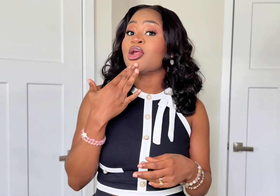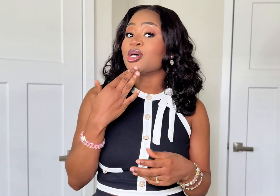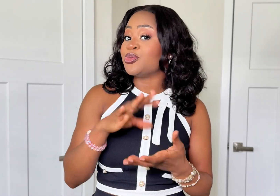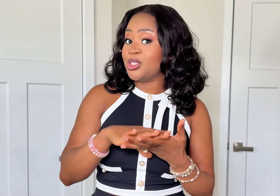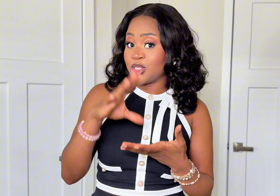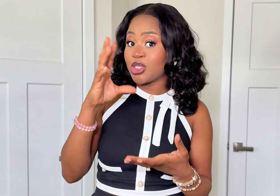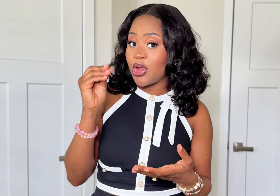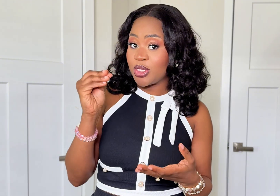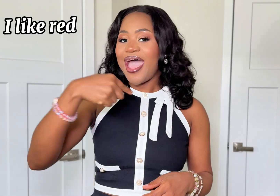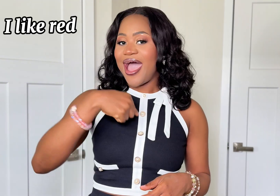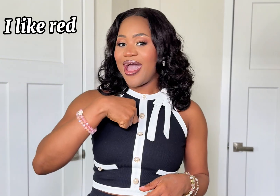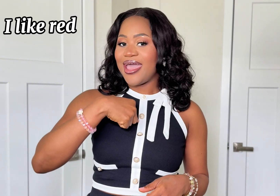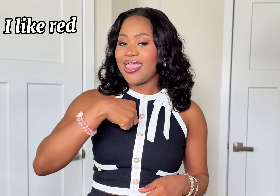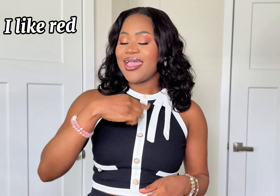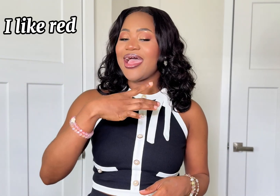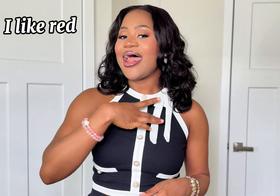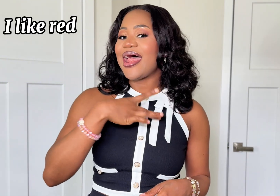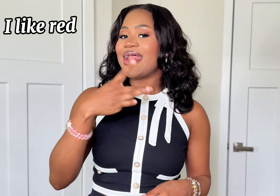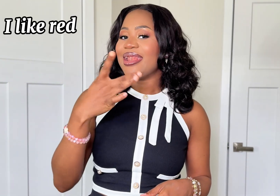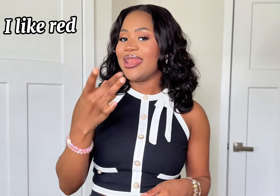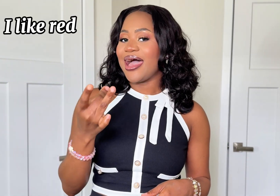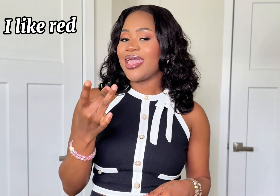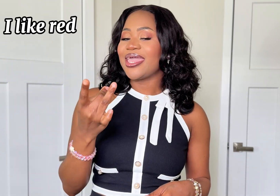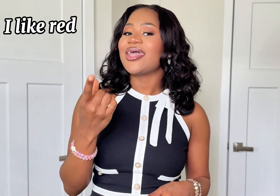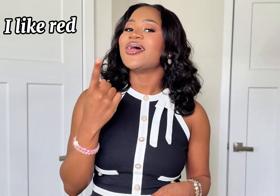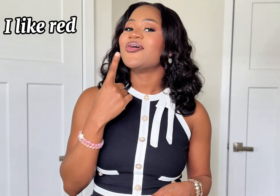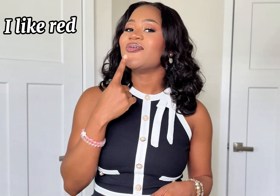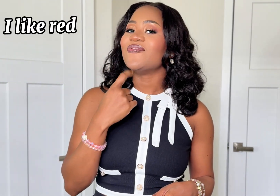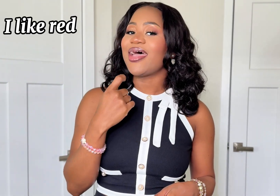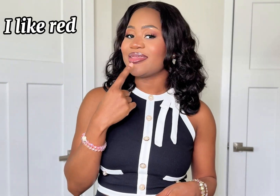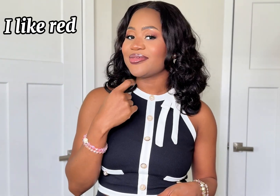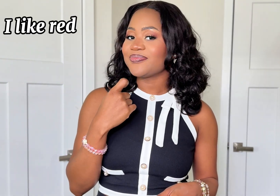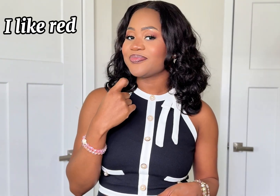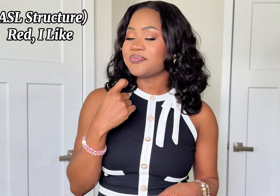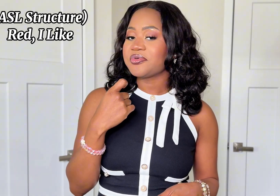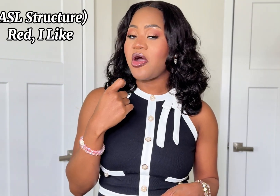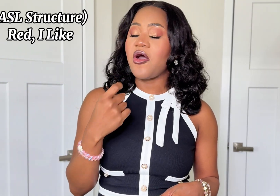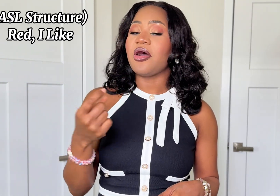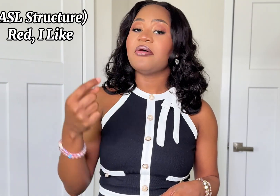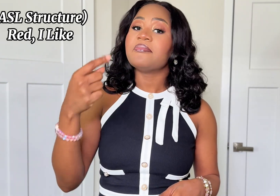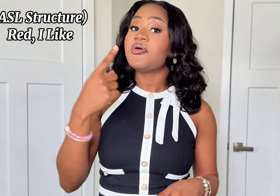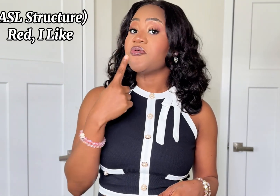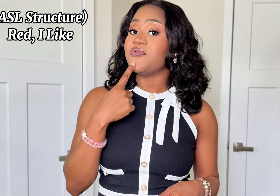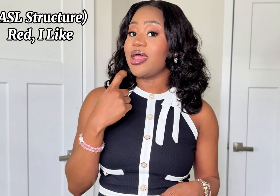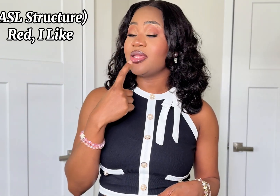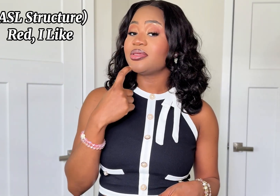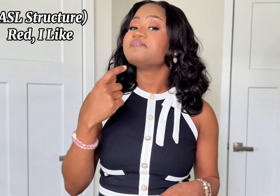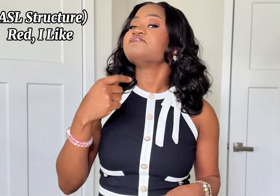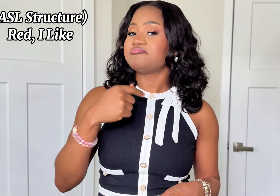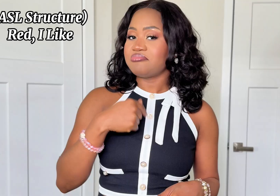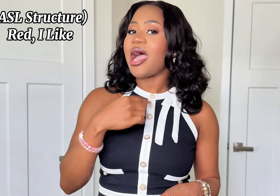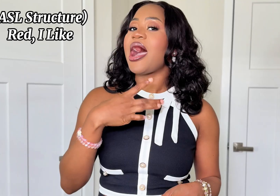colors we just learned. I like red, or red I